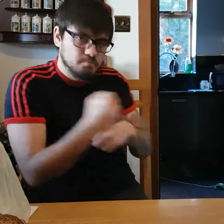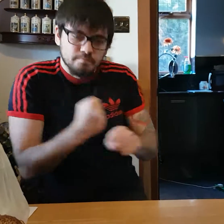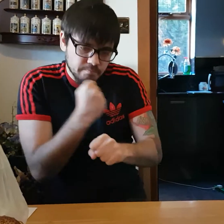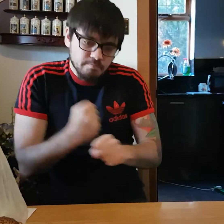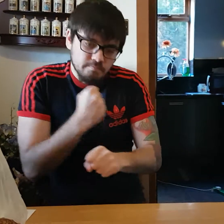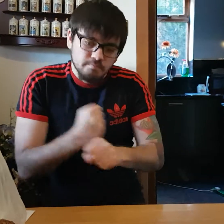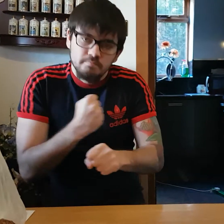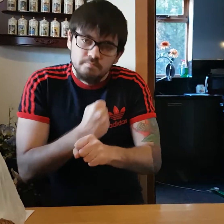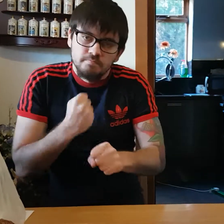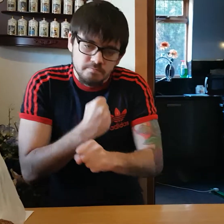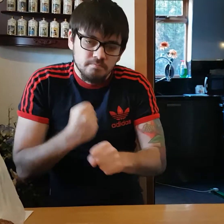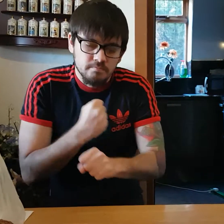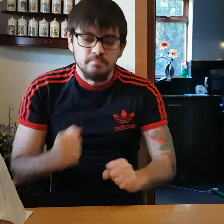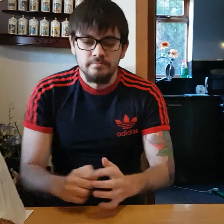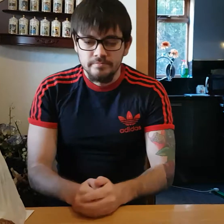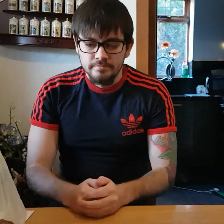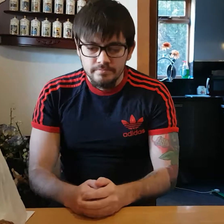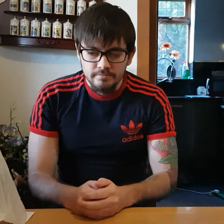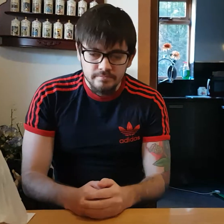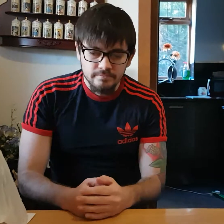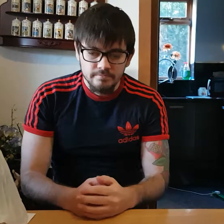You know, like building chairs and things like that.